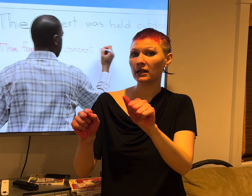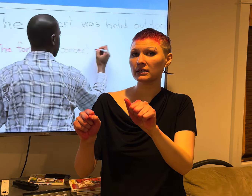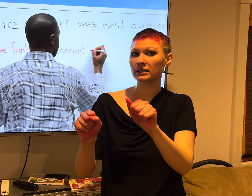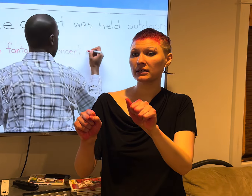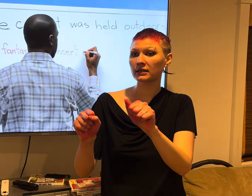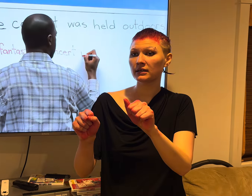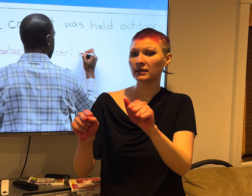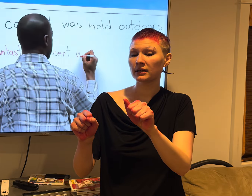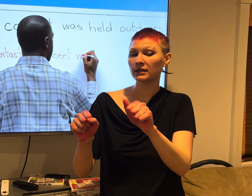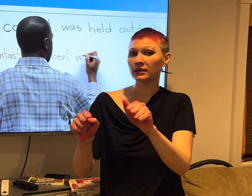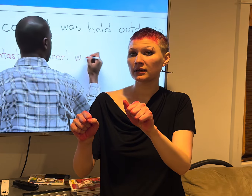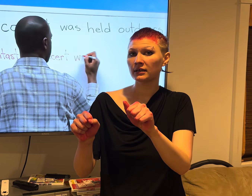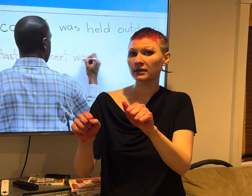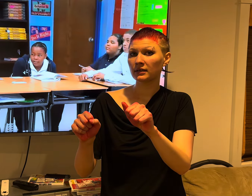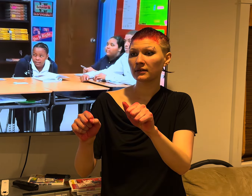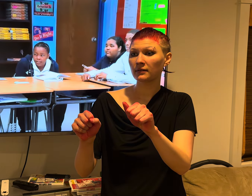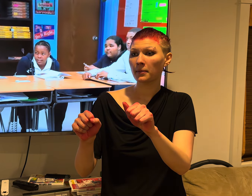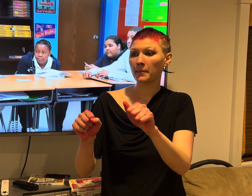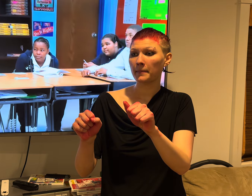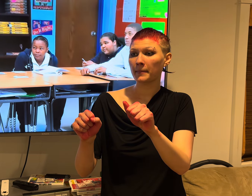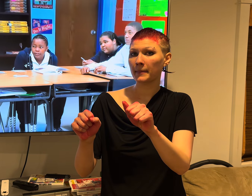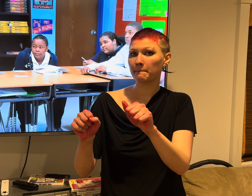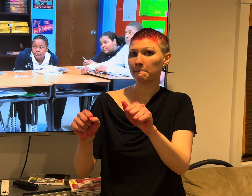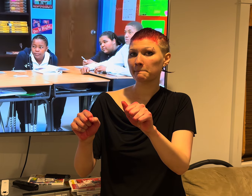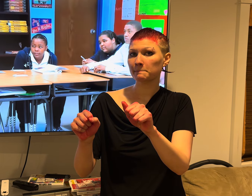yes. Was held in the beautiful outdoors.